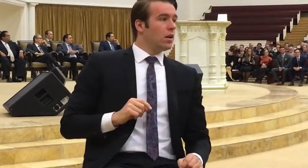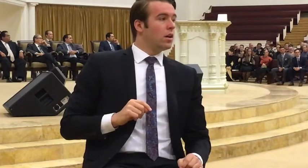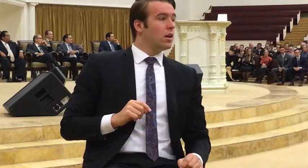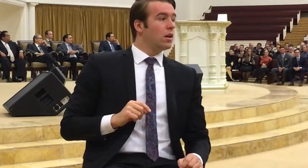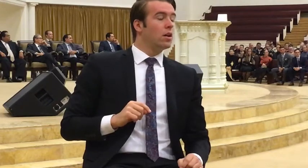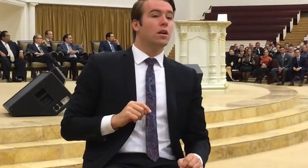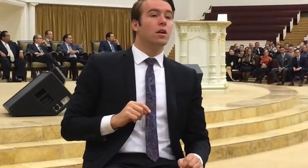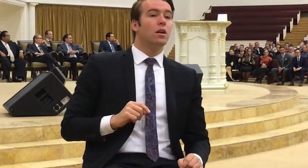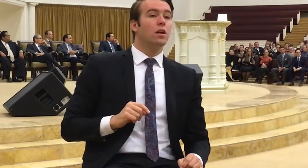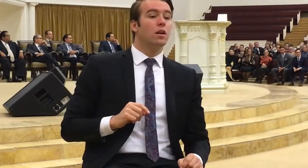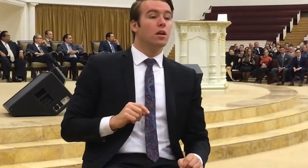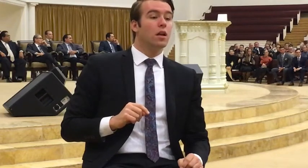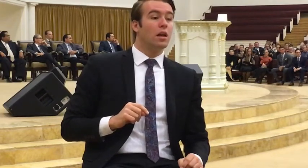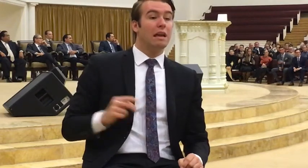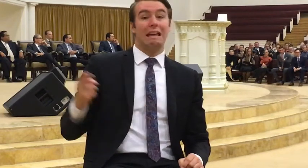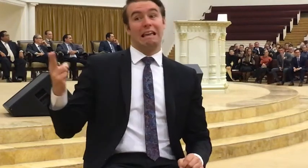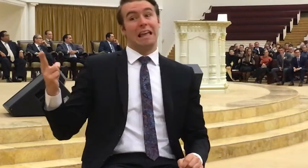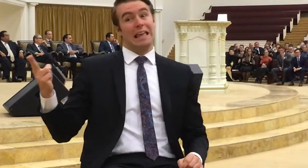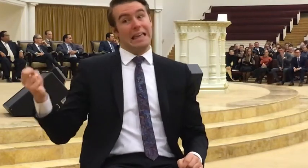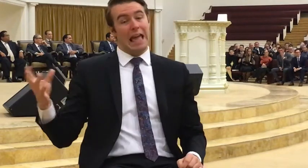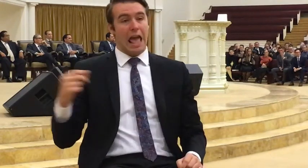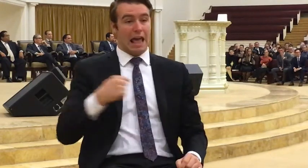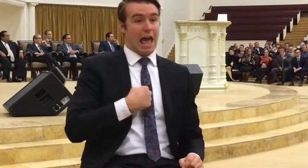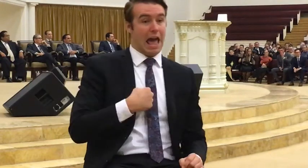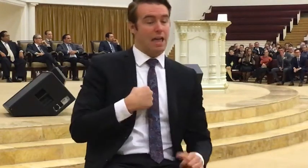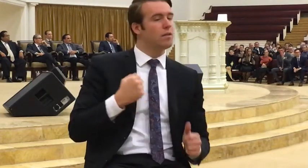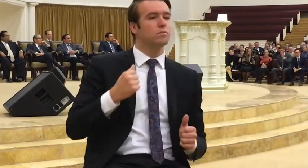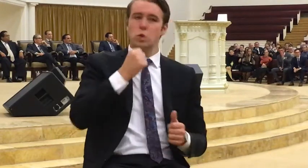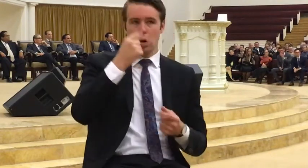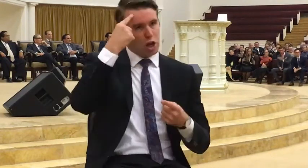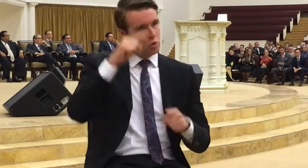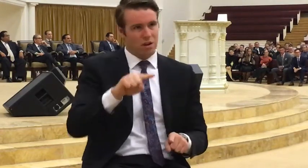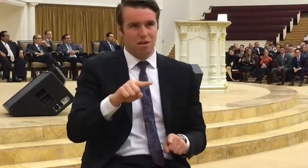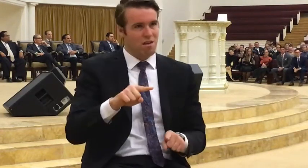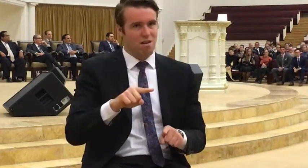He and I probably don't agree on probably 5 out of 10 things.